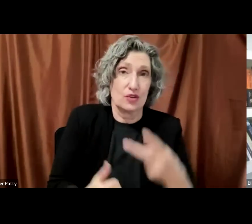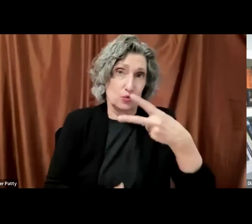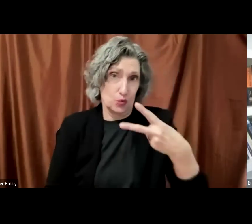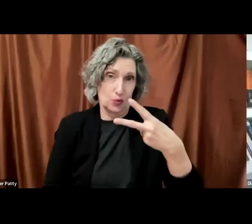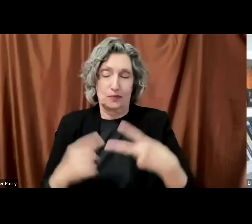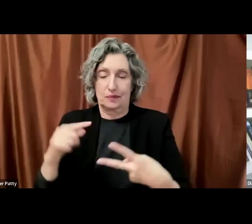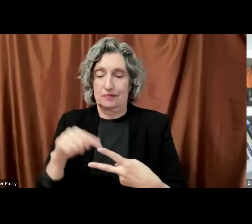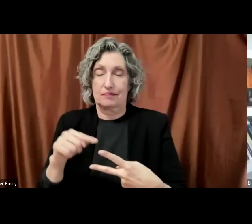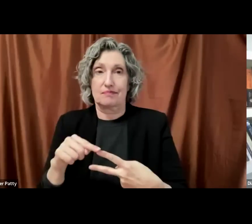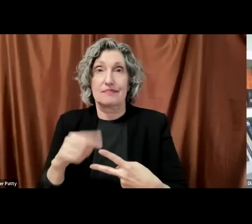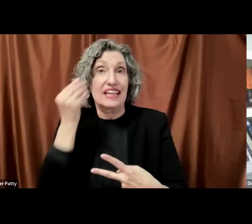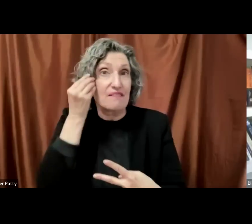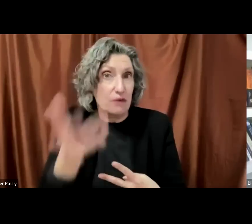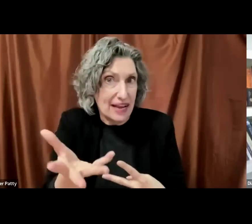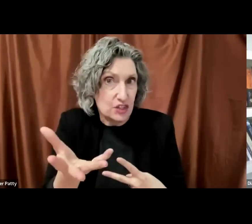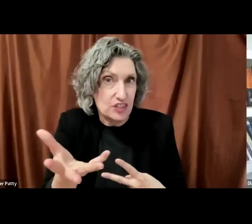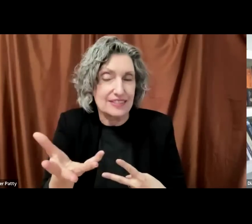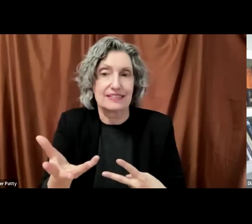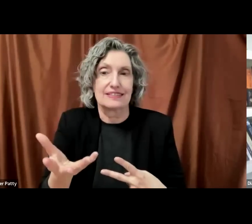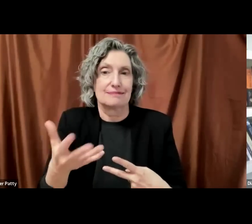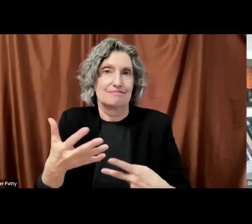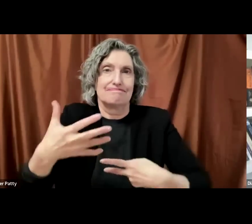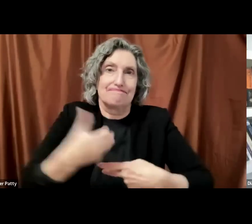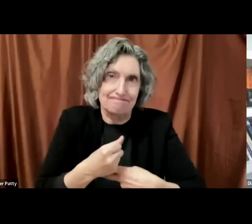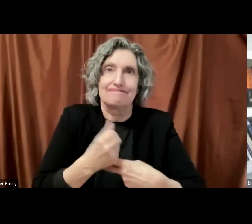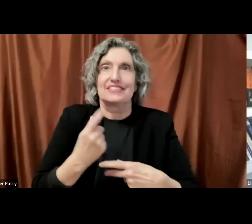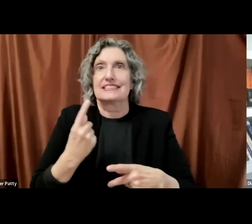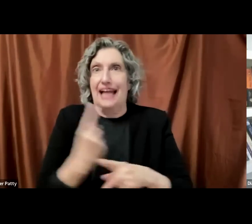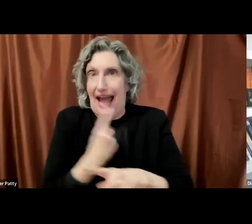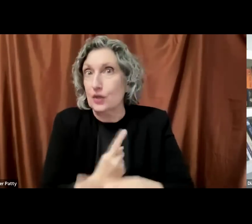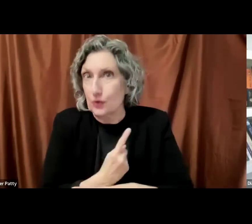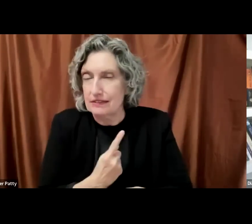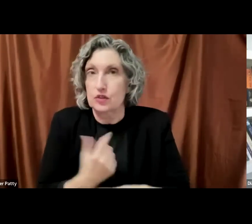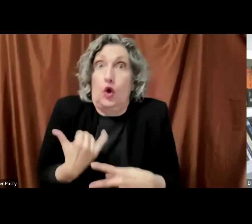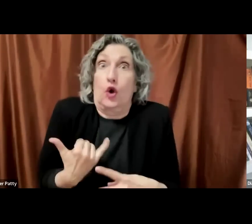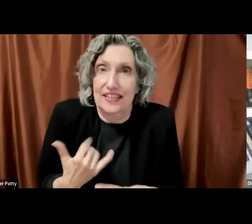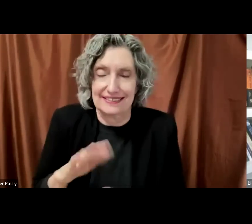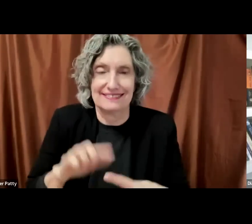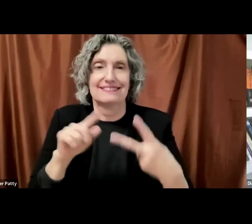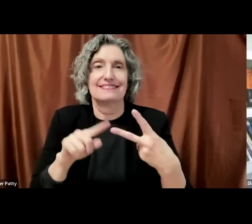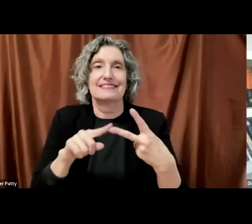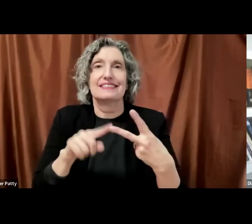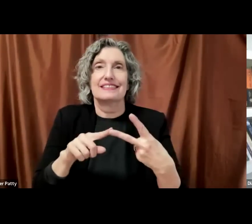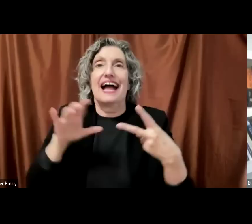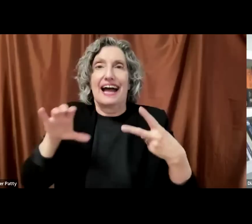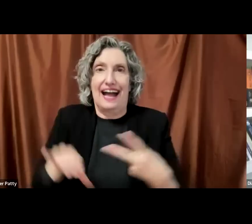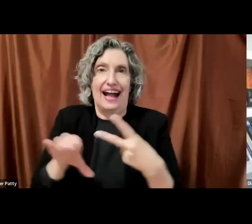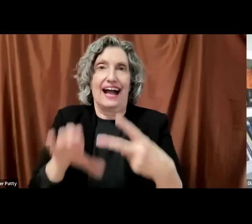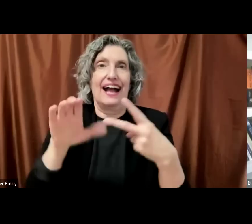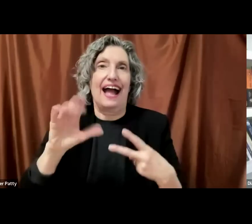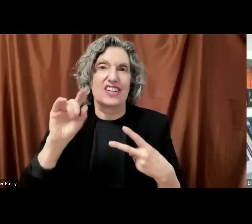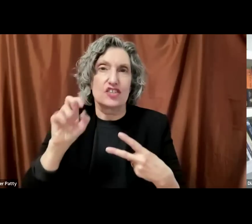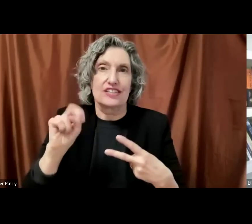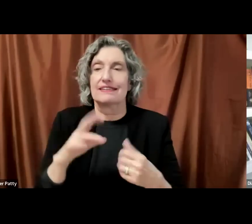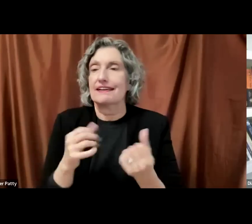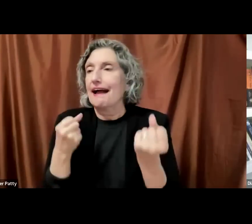things. One, information, concise, accurate, up to date, and two, action, right?